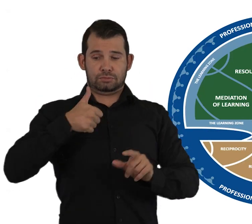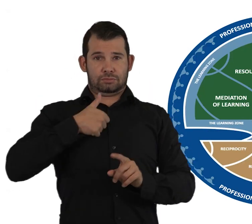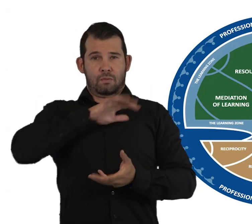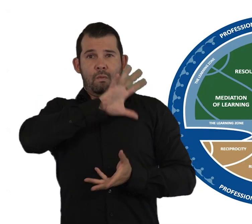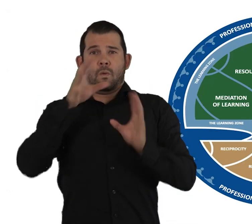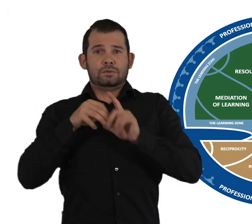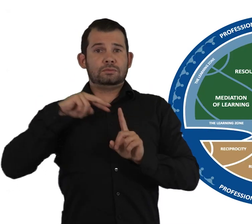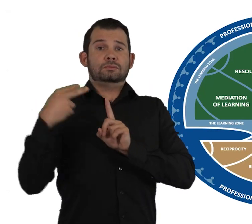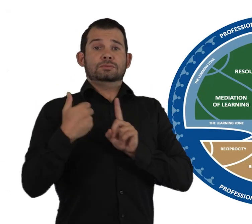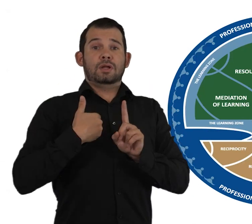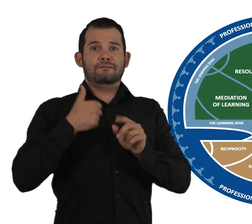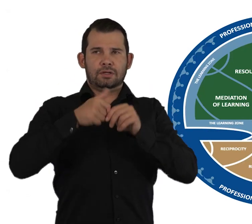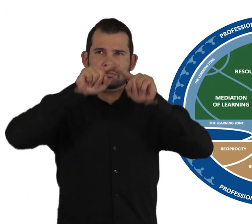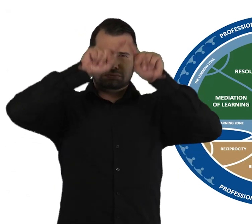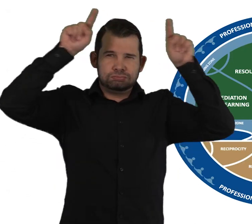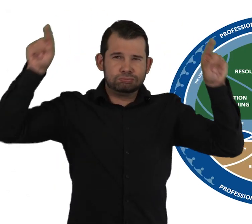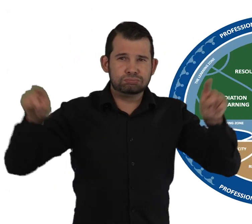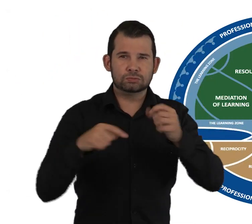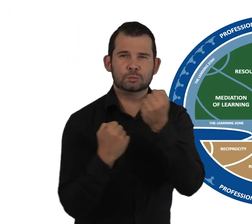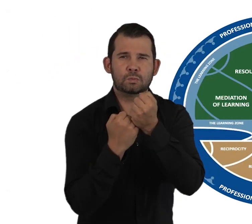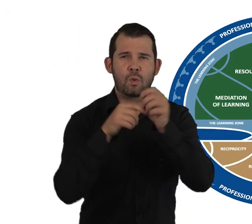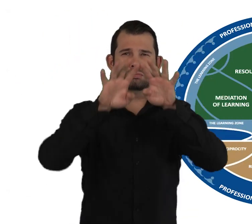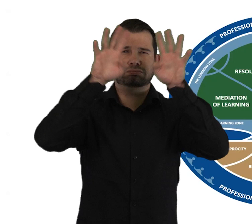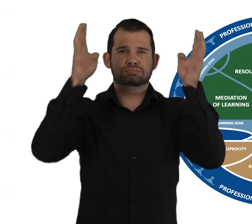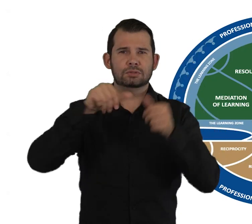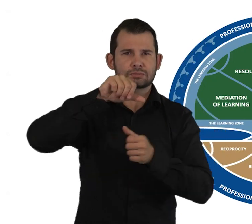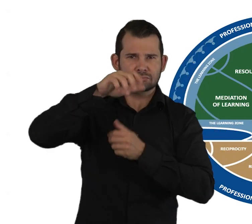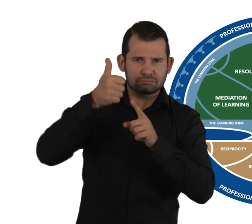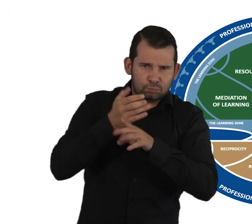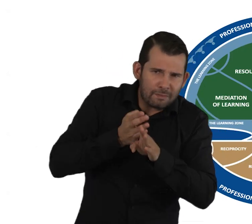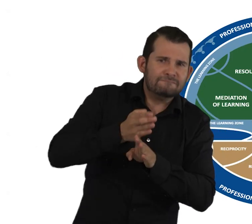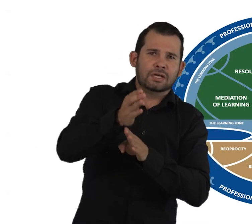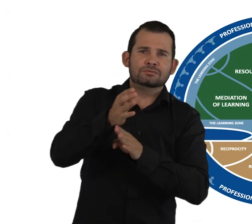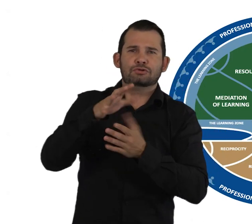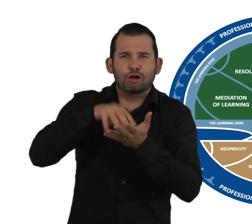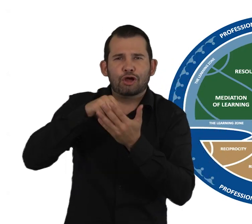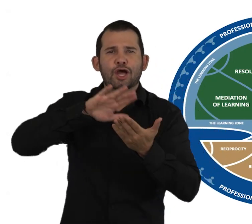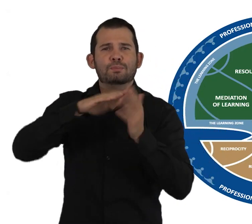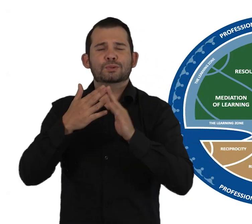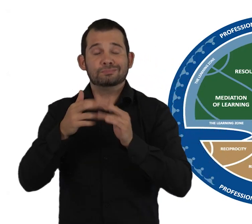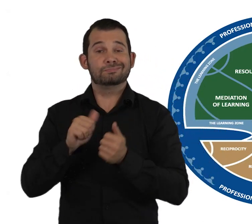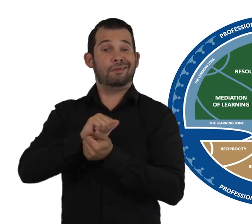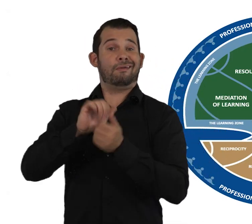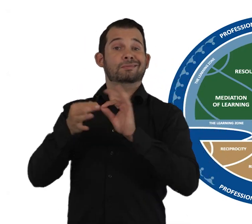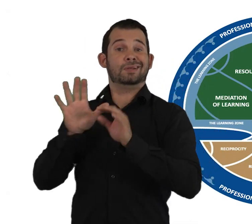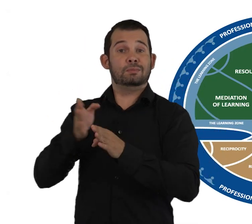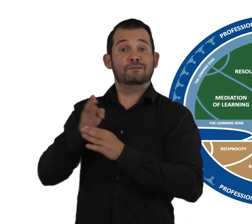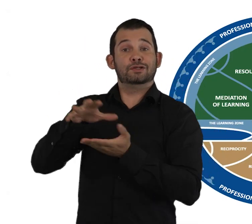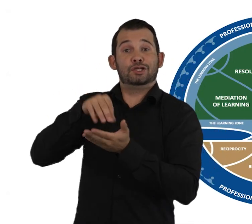surrounded and supported by Assign's professional learning community. Assign's professional learning community is comprised of full and